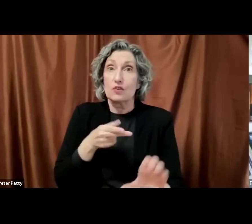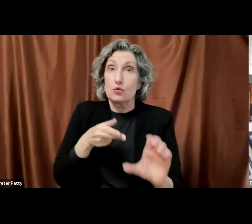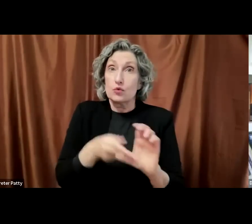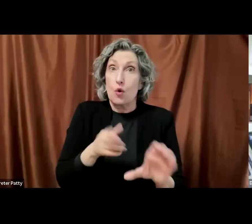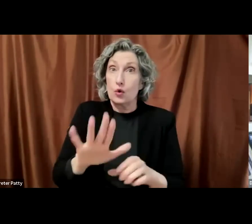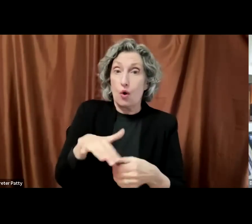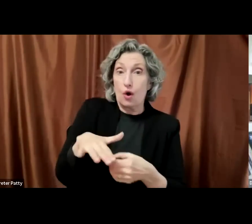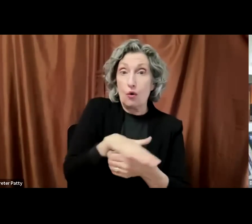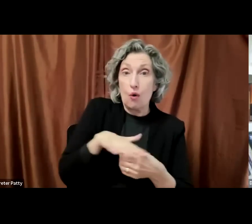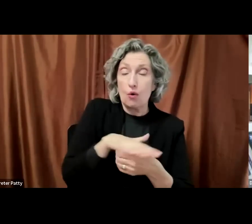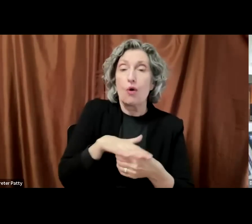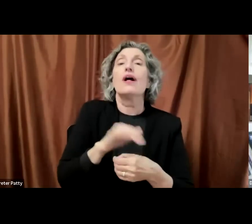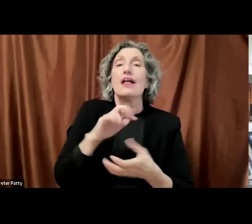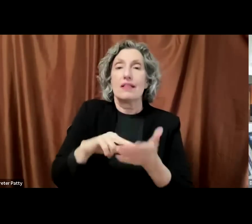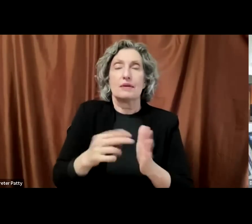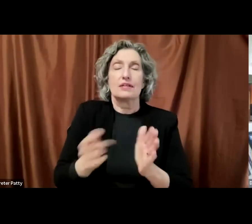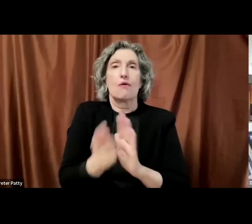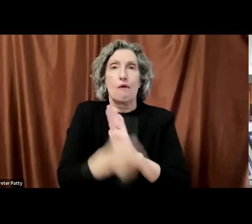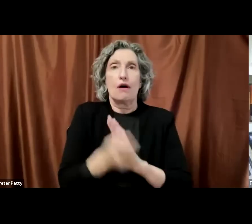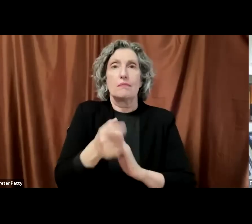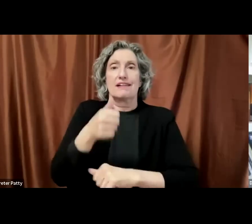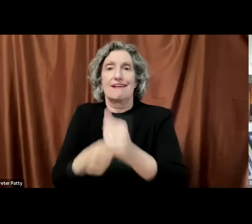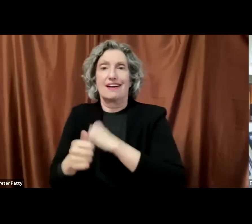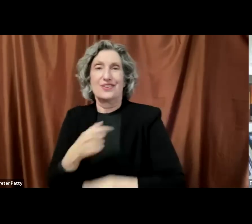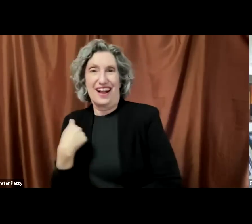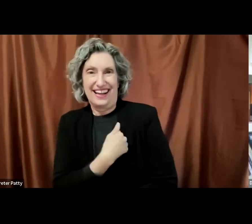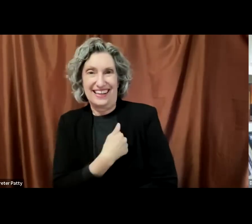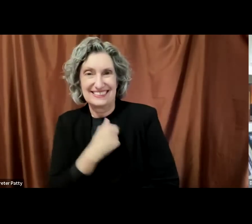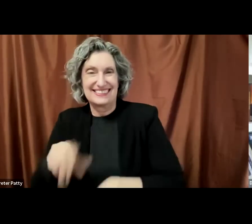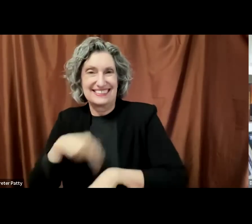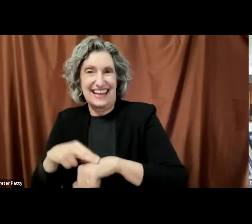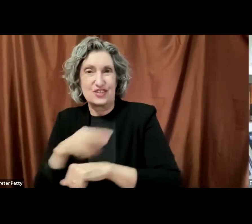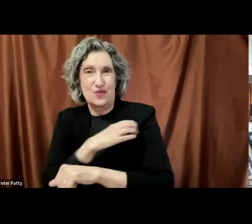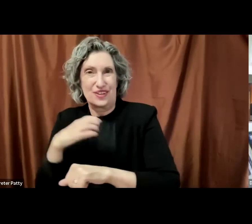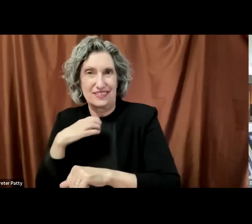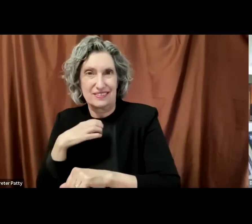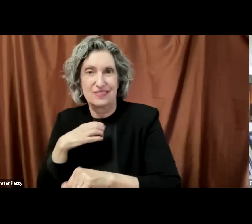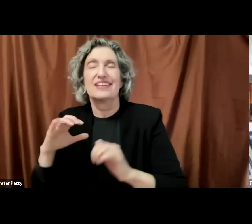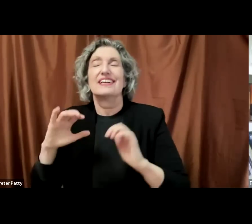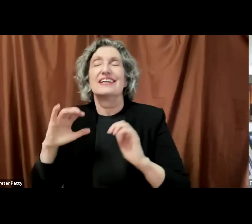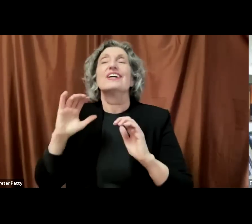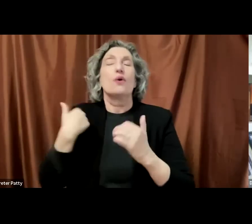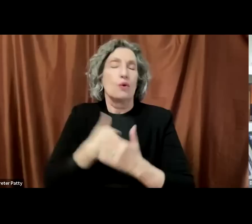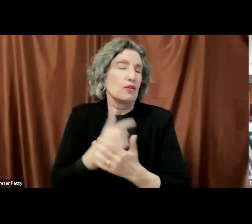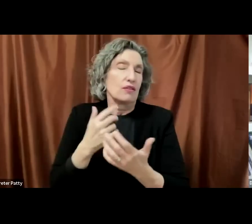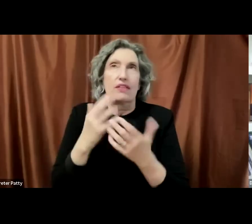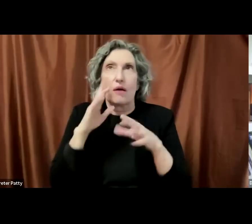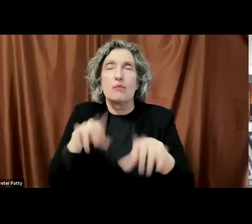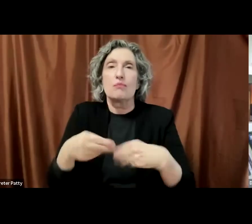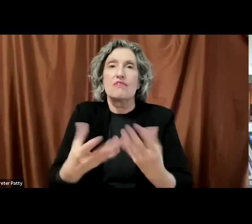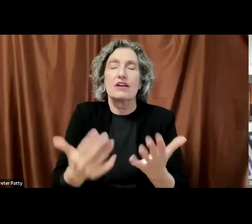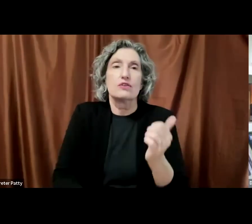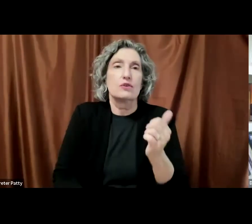become a member of the National Council of Nonprofits. And together, this is how you can receive the most